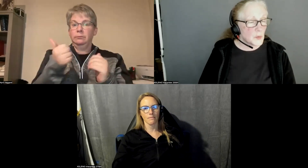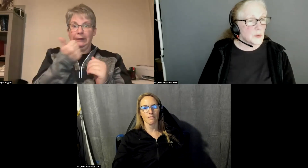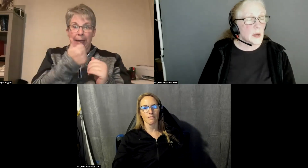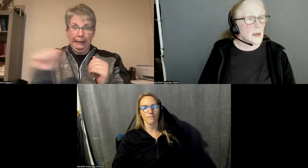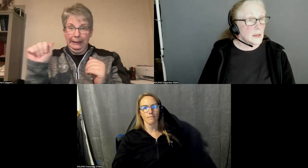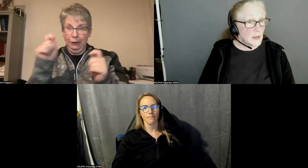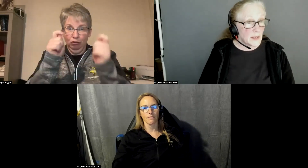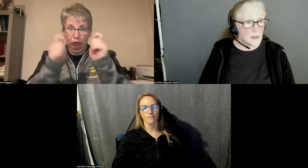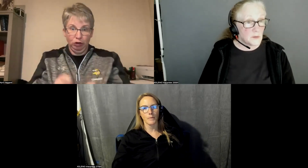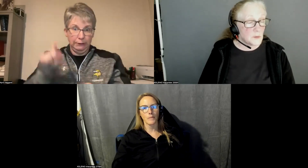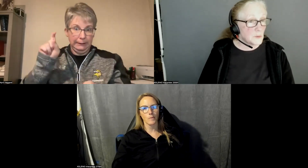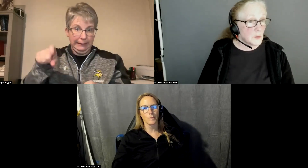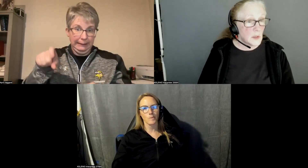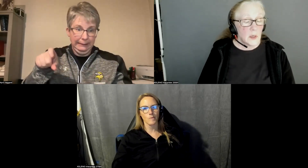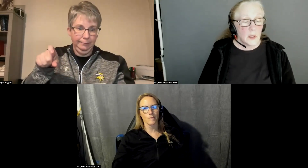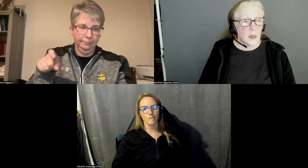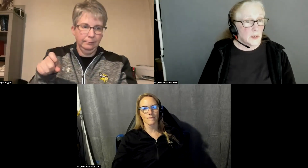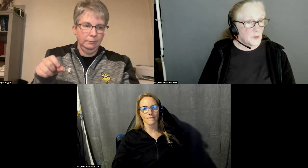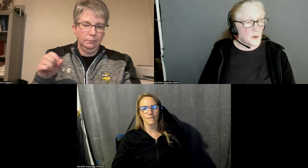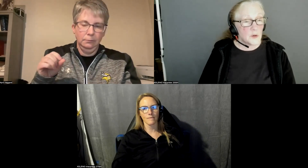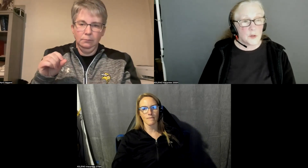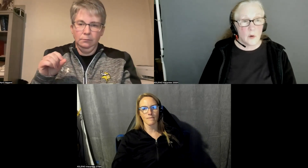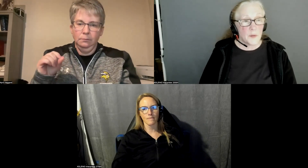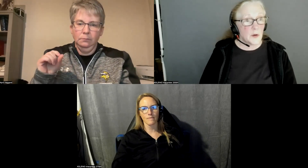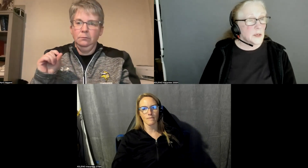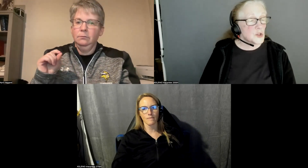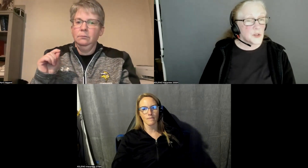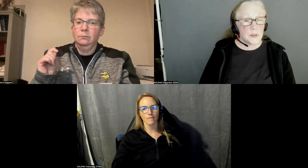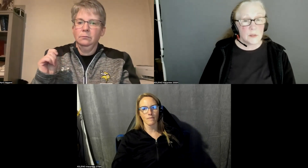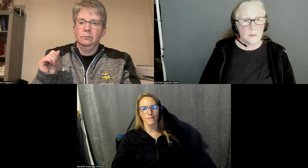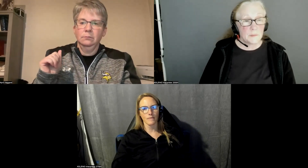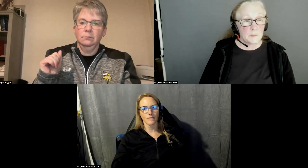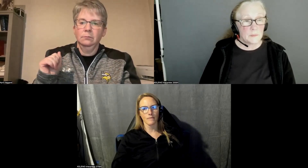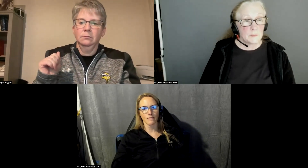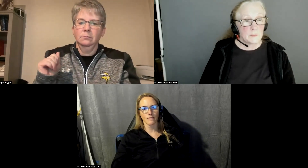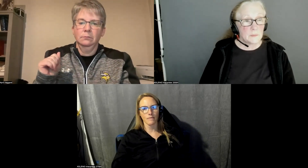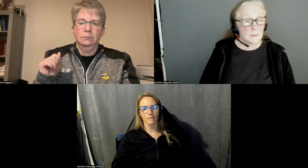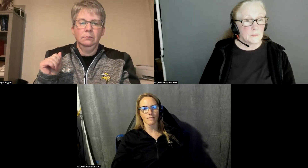And those were emailed out to you folks. So are there any changes?